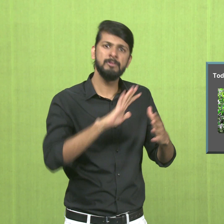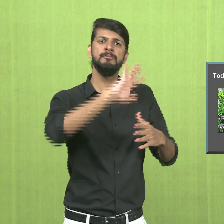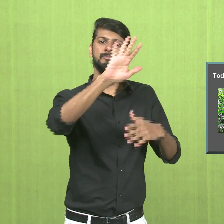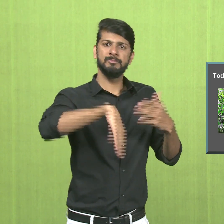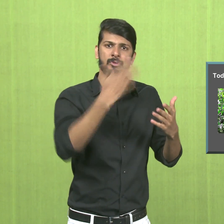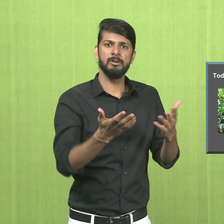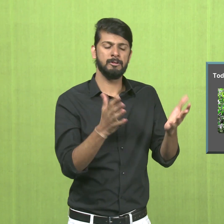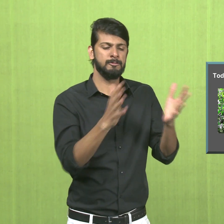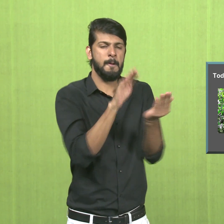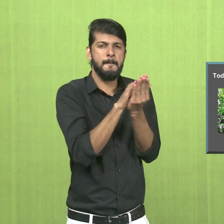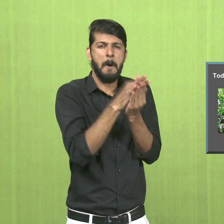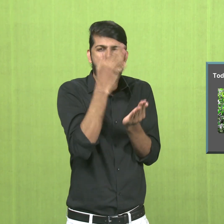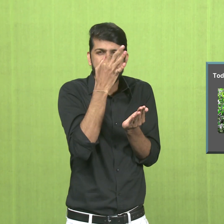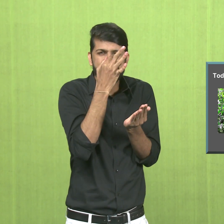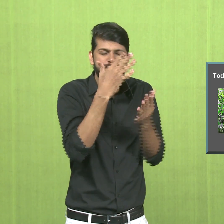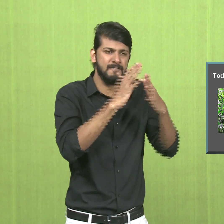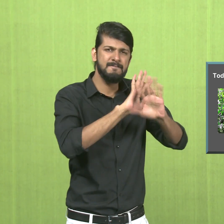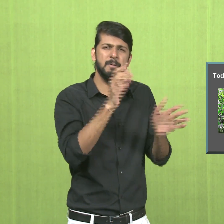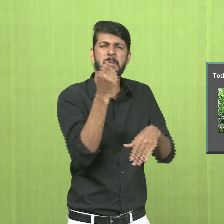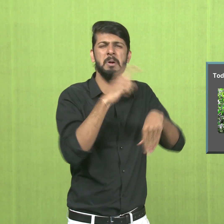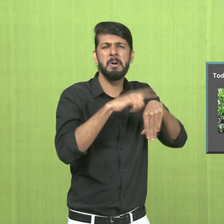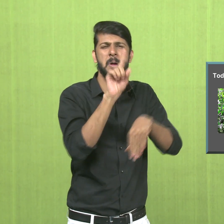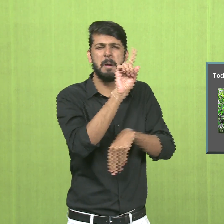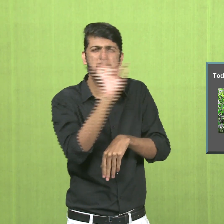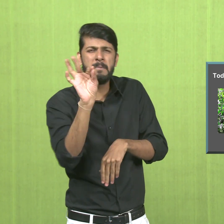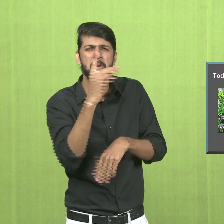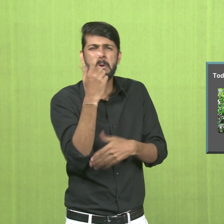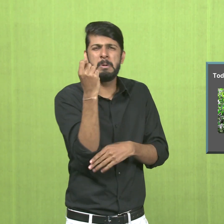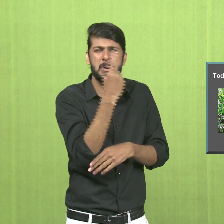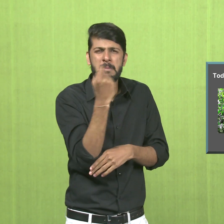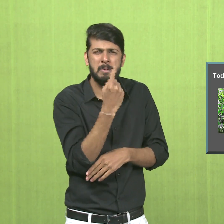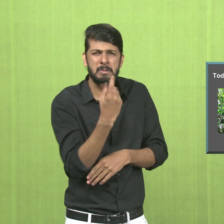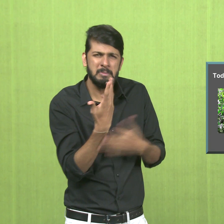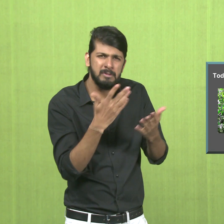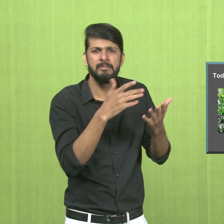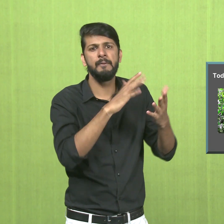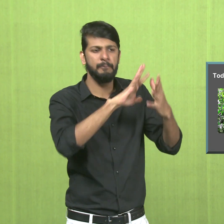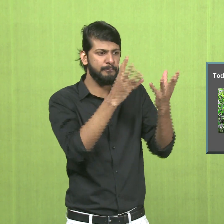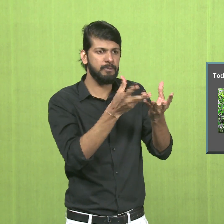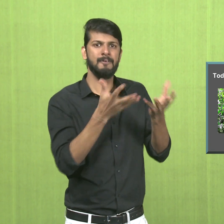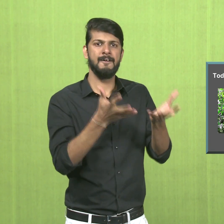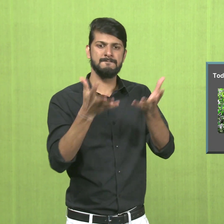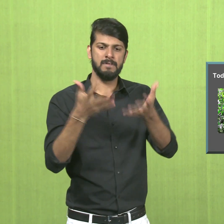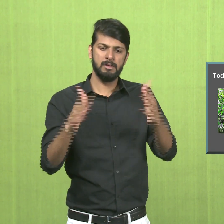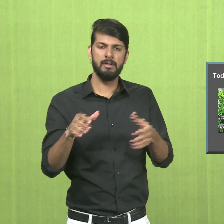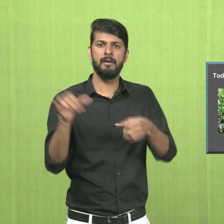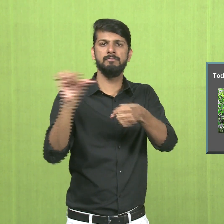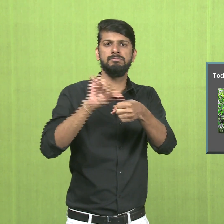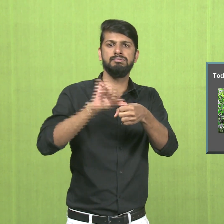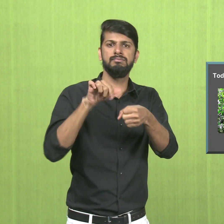It has its own specific process where it goes through a number of processes and then it is